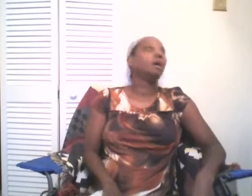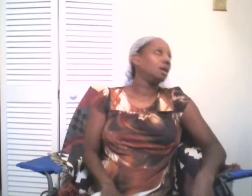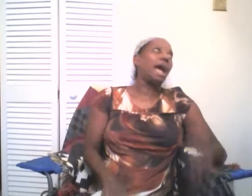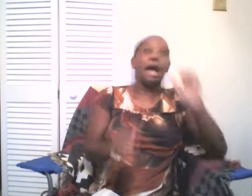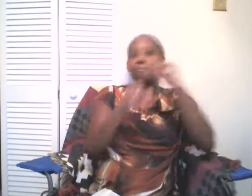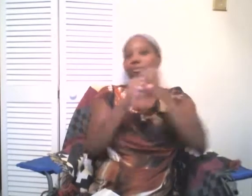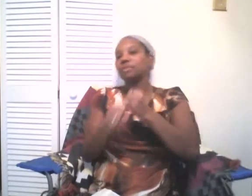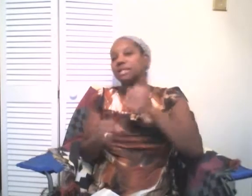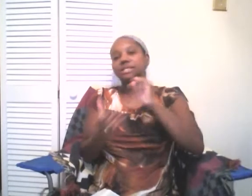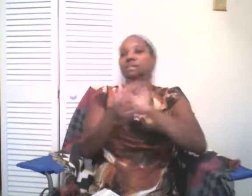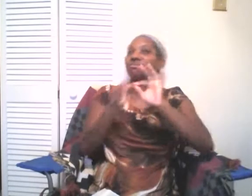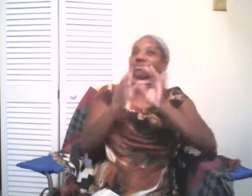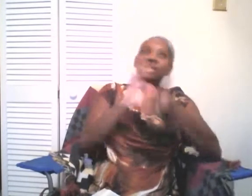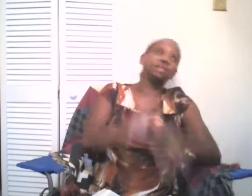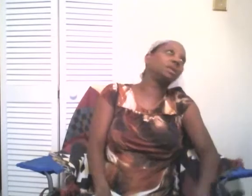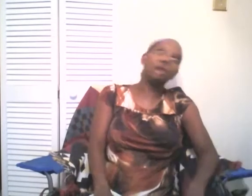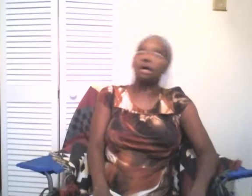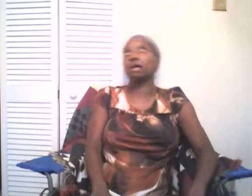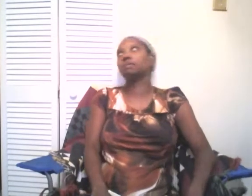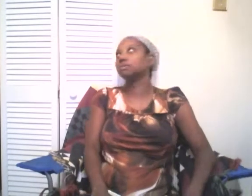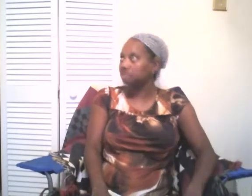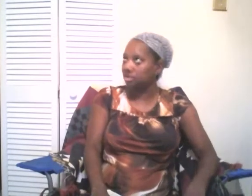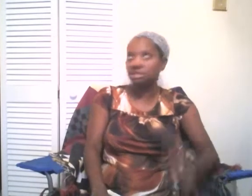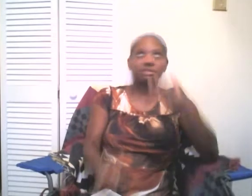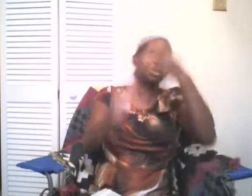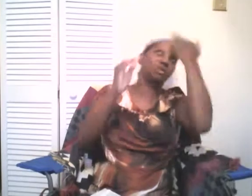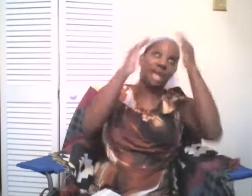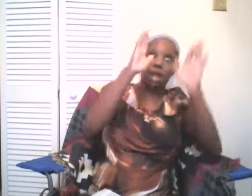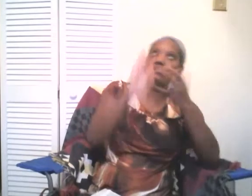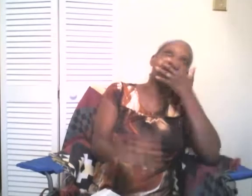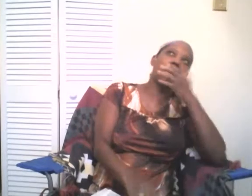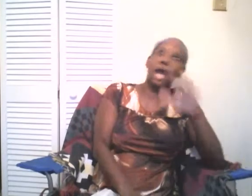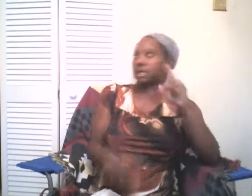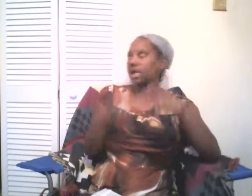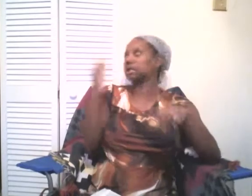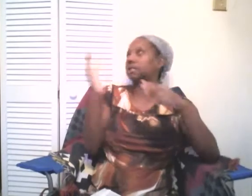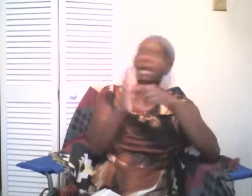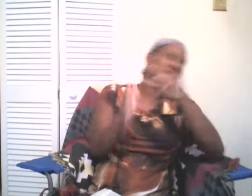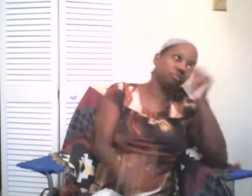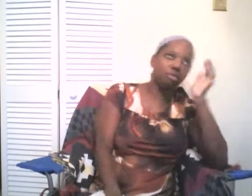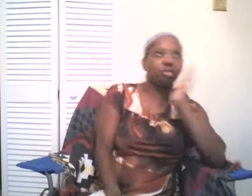Oh, how I'm going to get this face. Oh, you know, that outfit, I can't stand it.